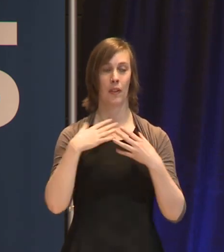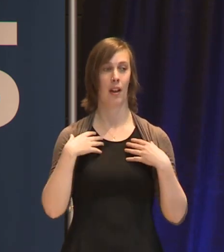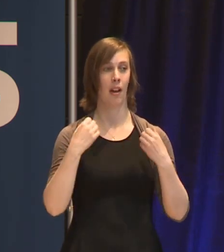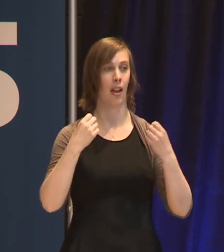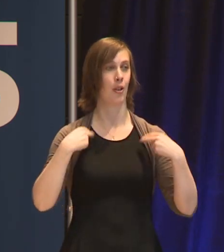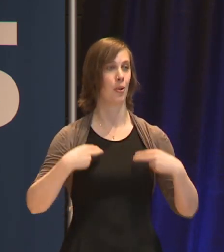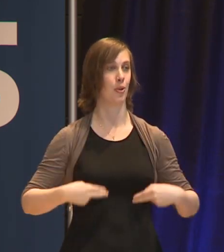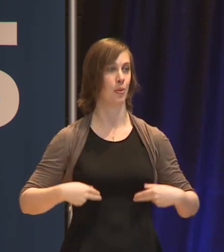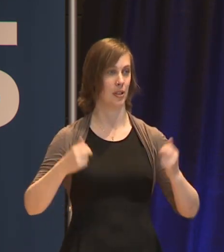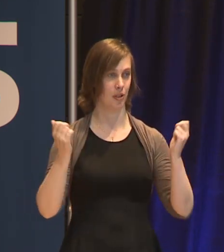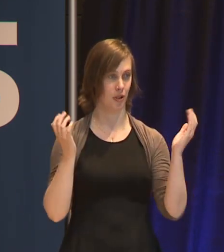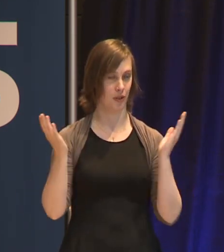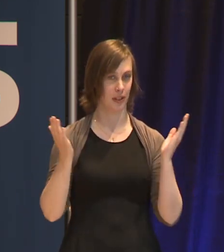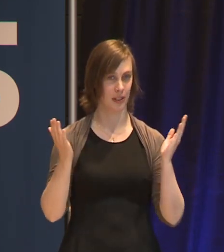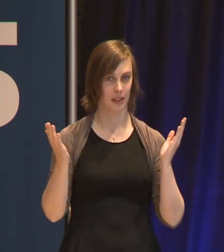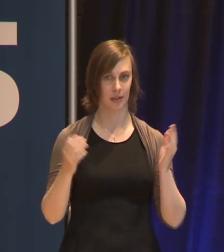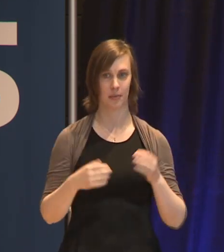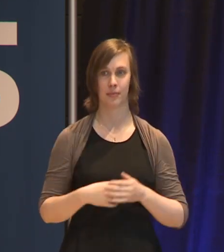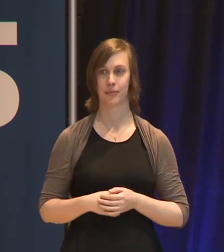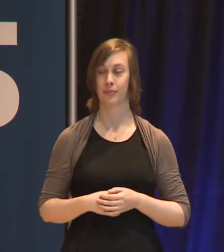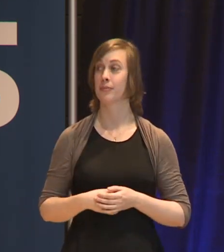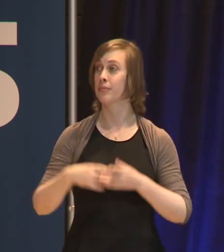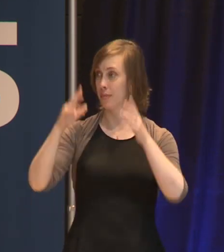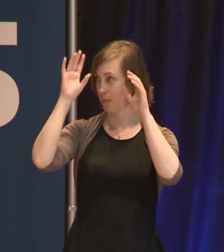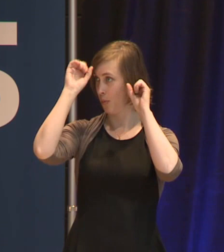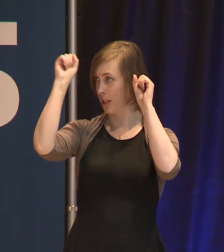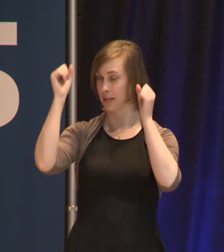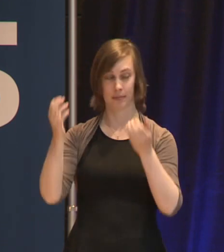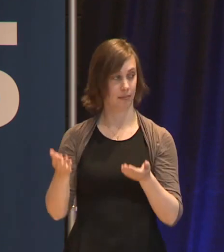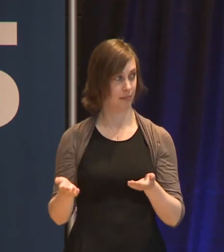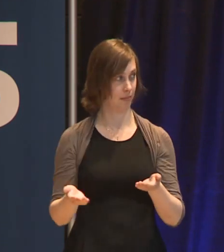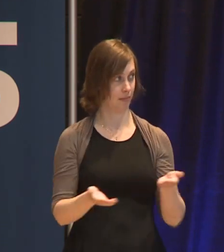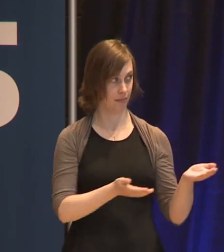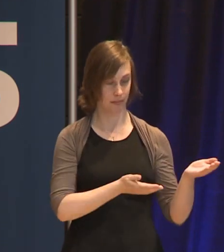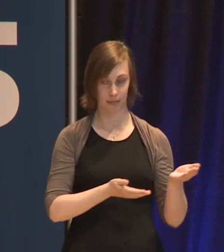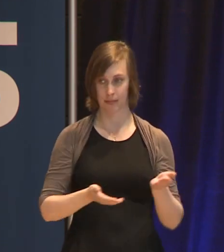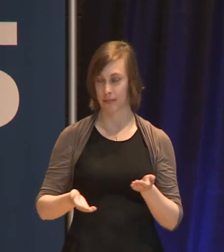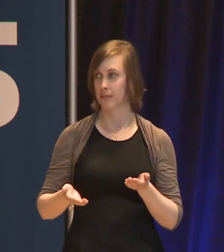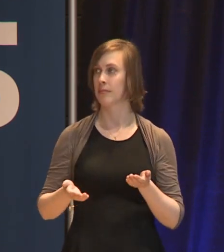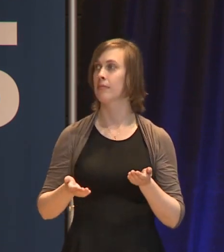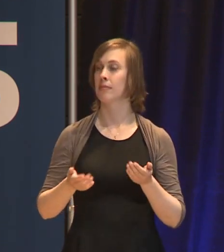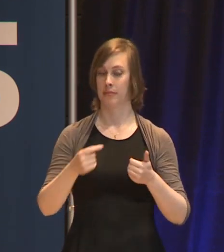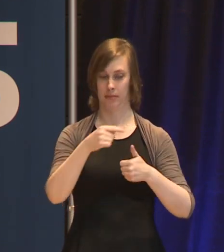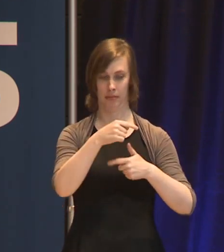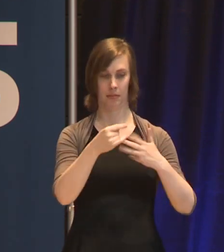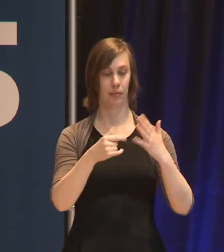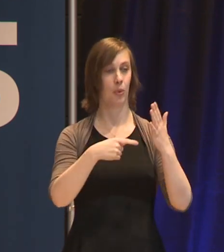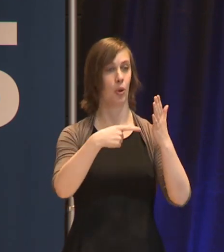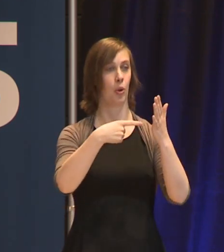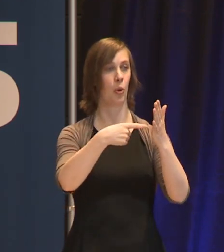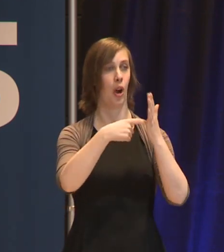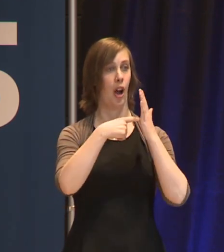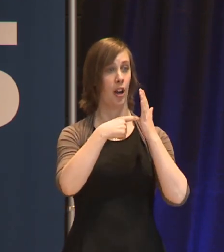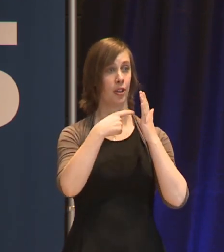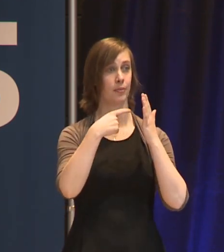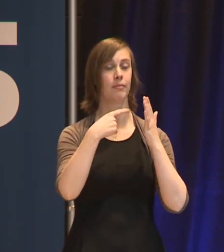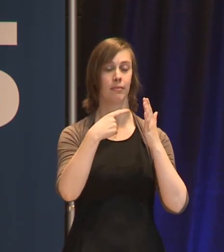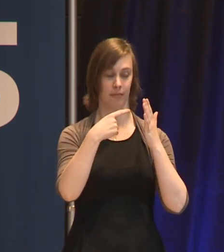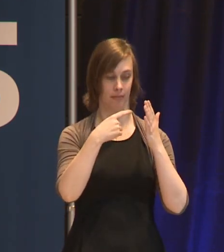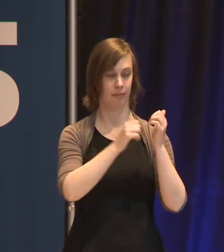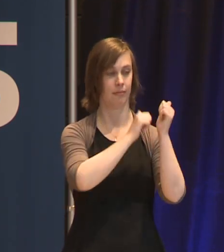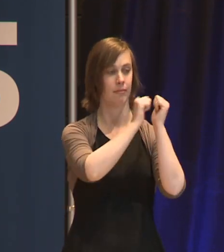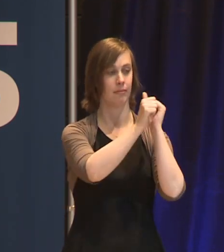Services. Mr. President, I present to you the following candidates who have completed all the requirements